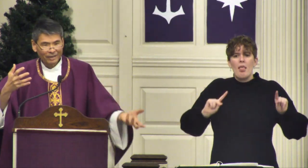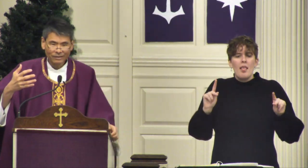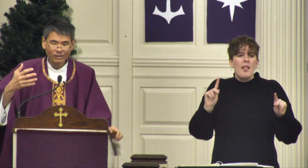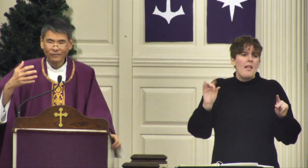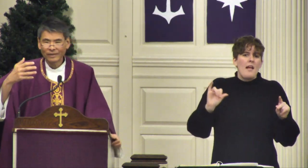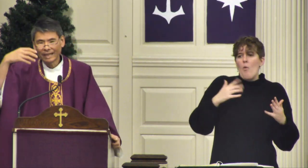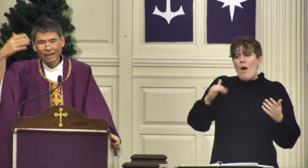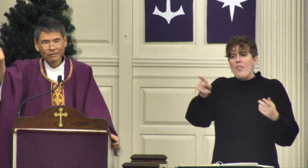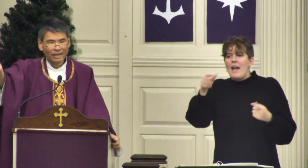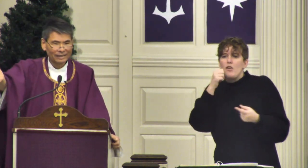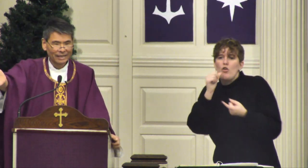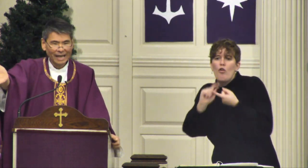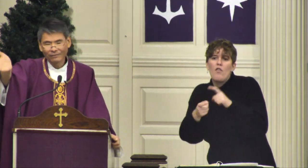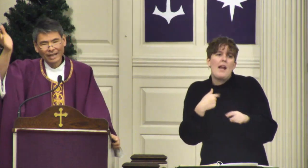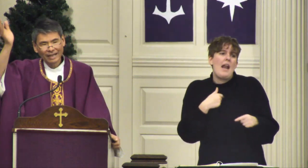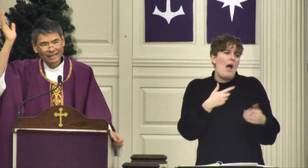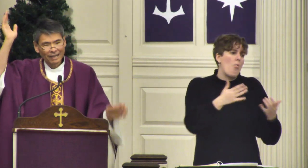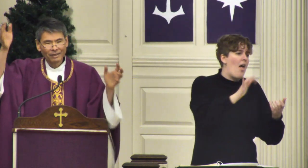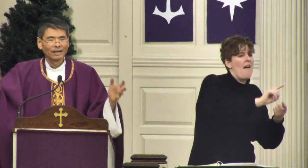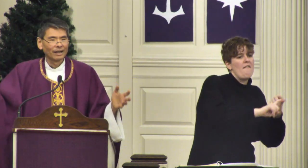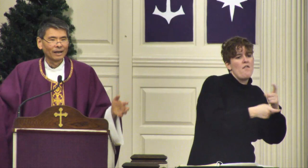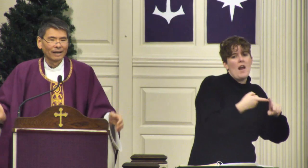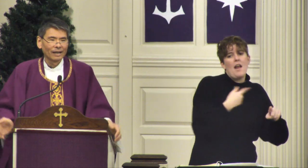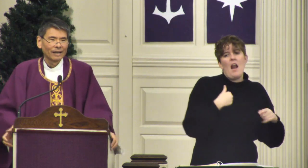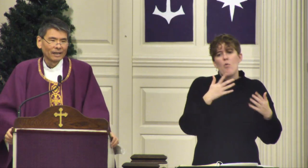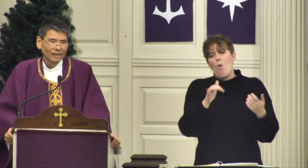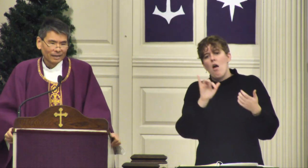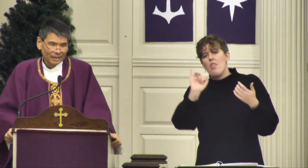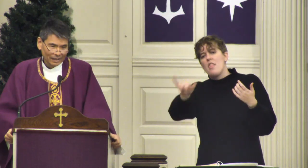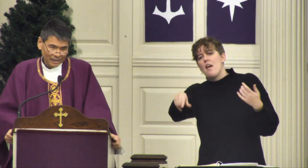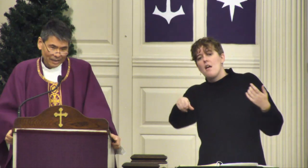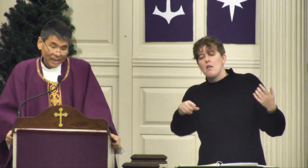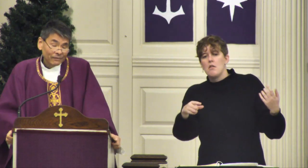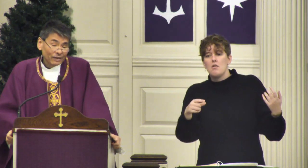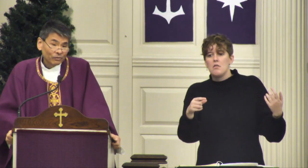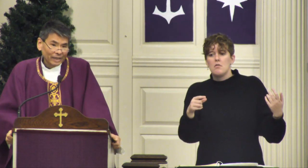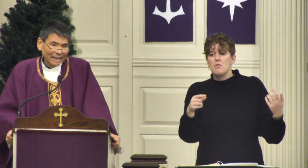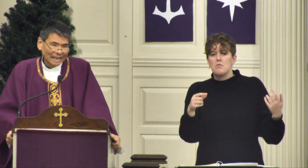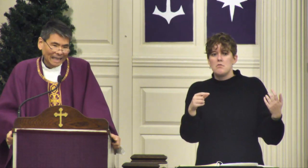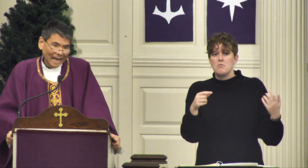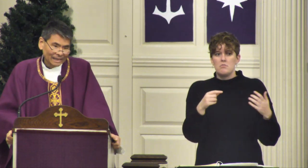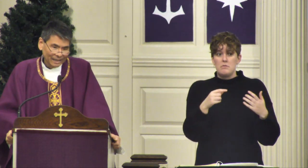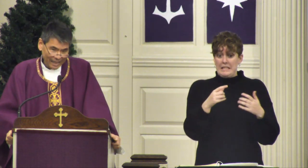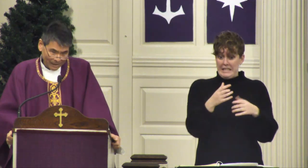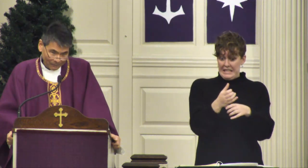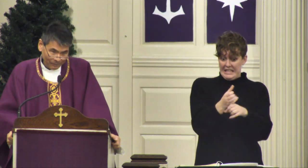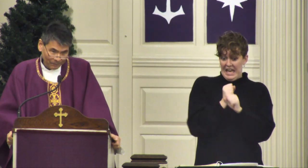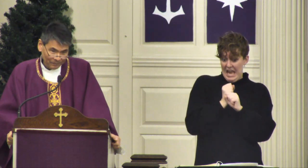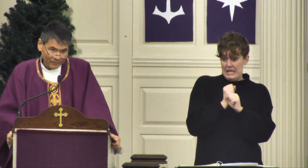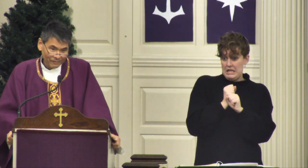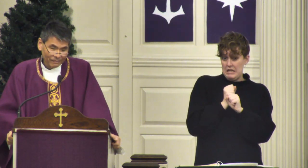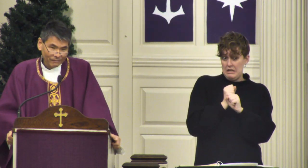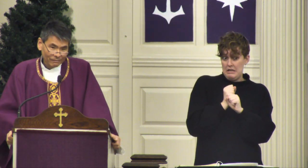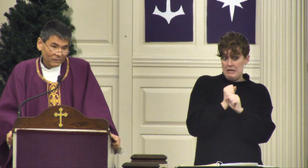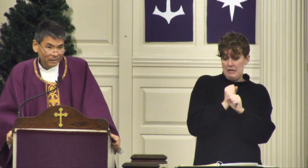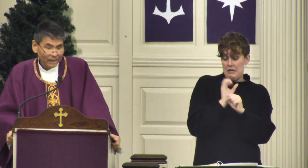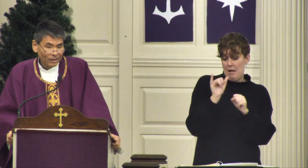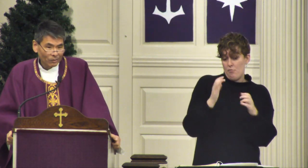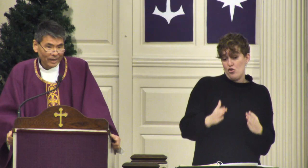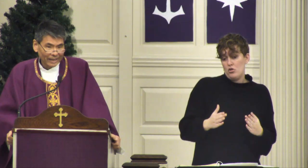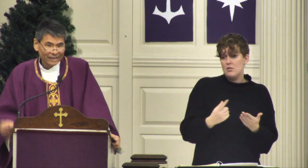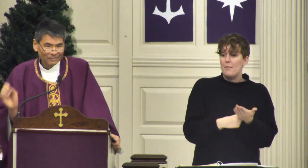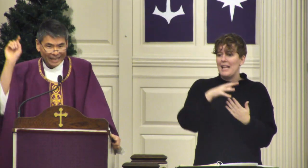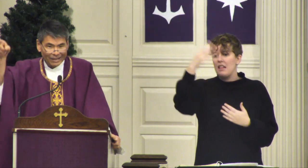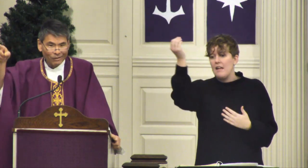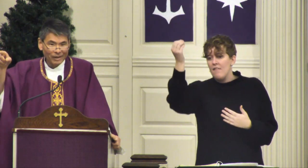this girlfriend, I want that friend, I want, even if we get them, sometimes they go